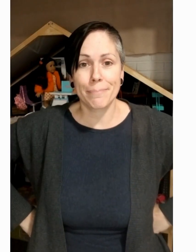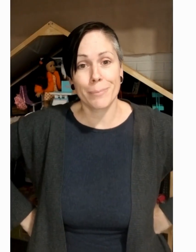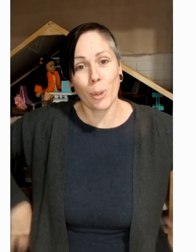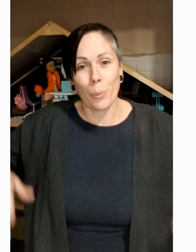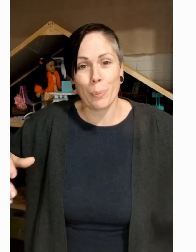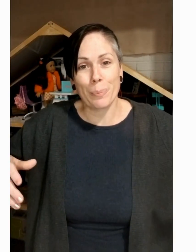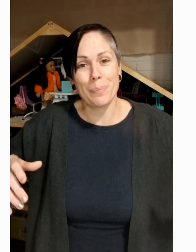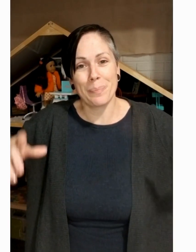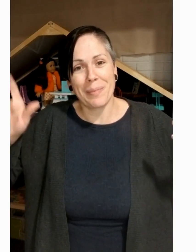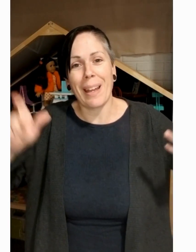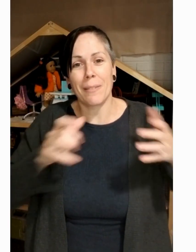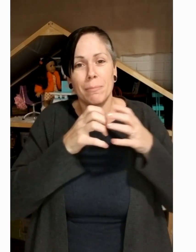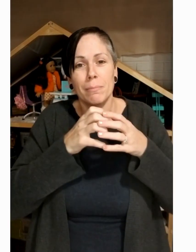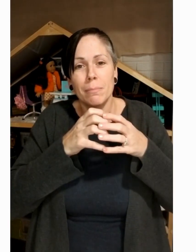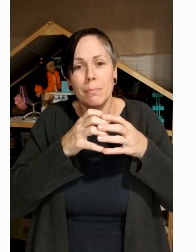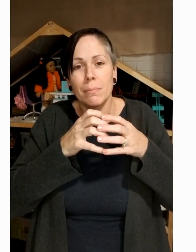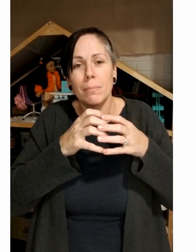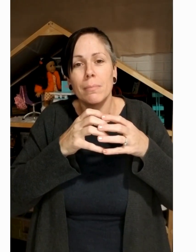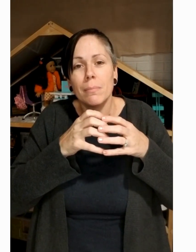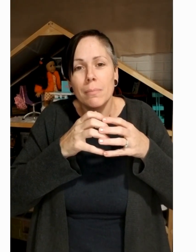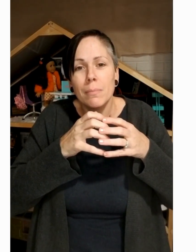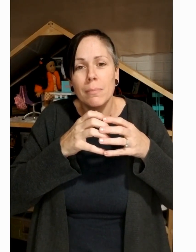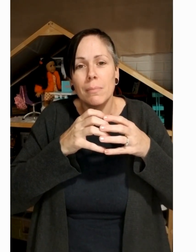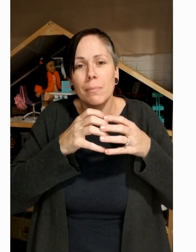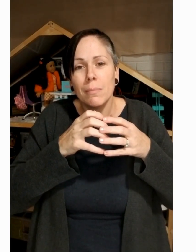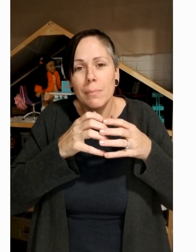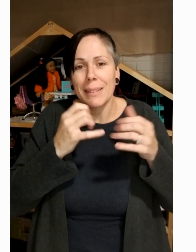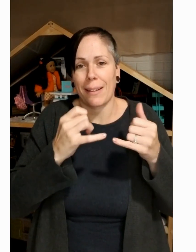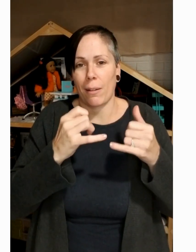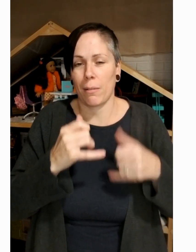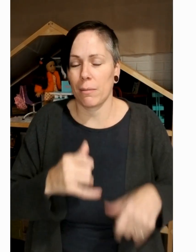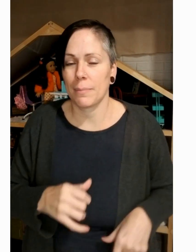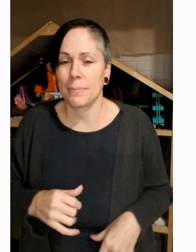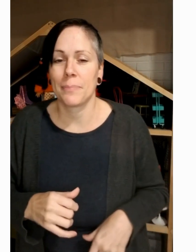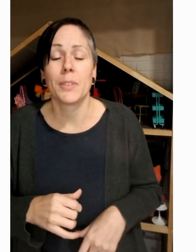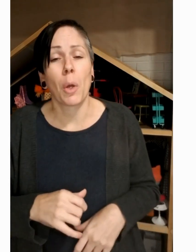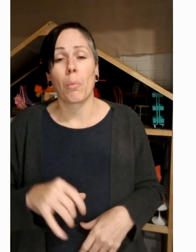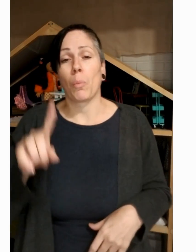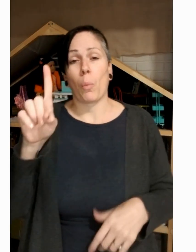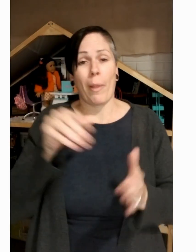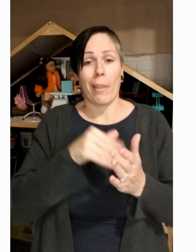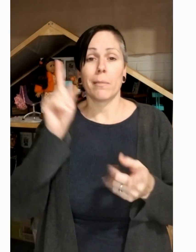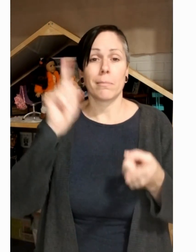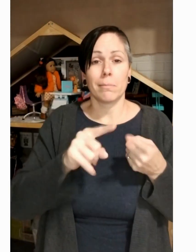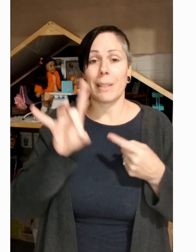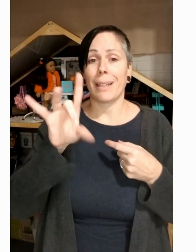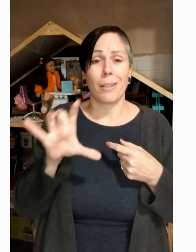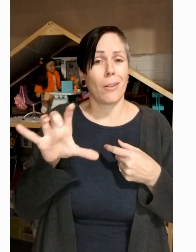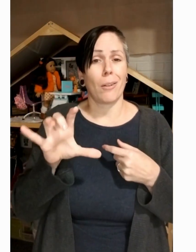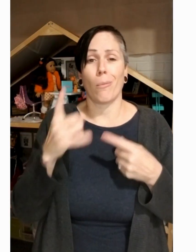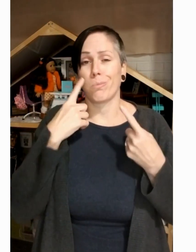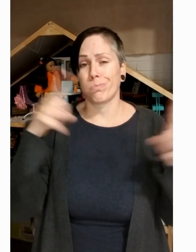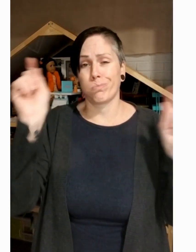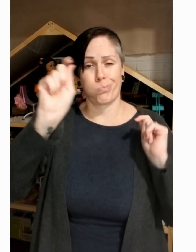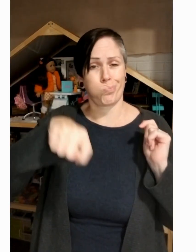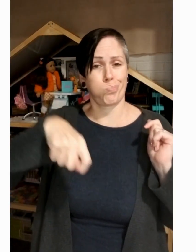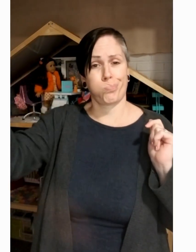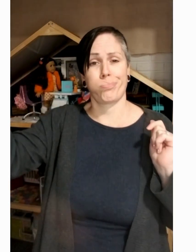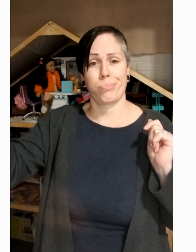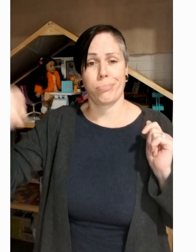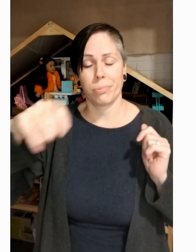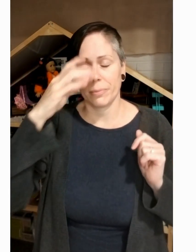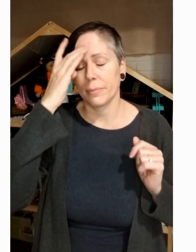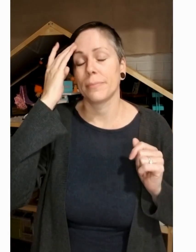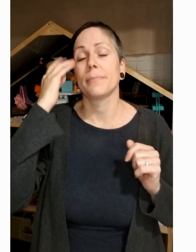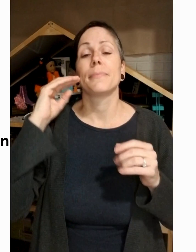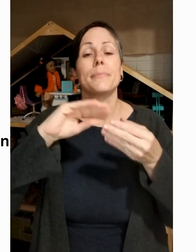reduced my annual doll budget by 20%, down from 1,000 to 800, and definitely met my budget. All right,